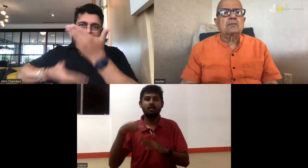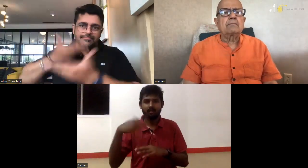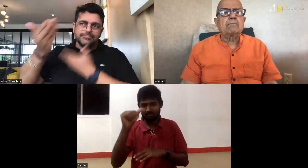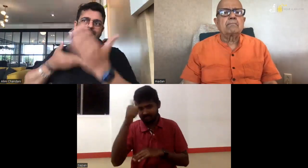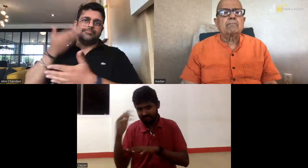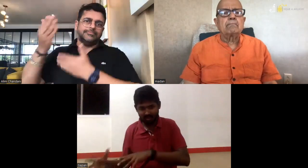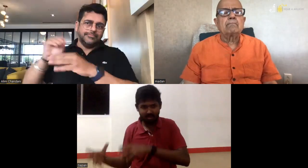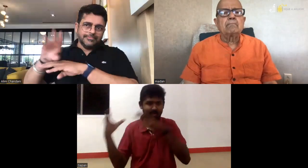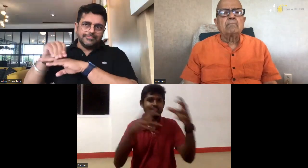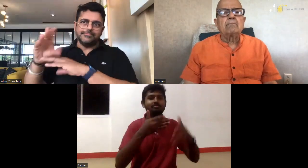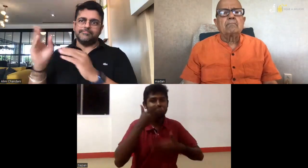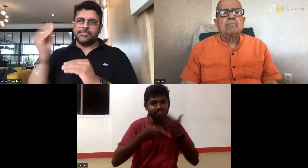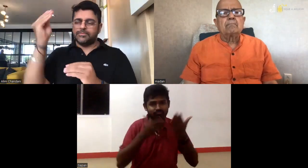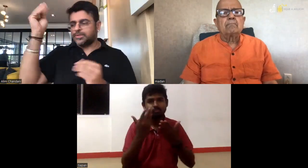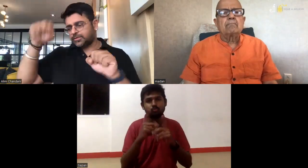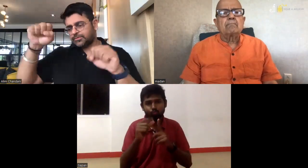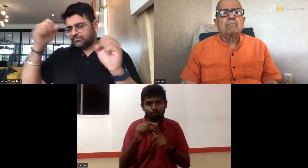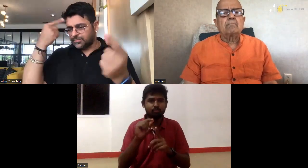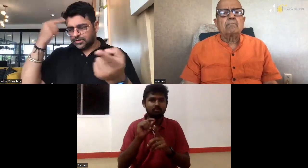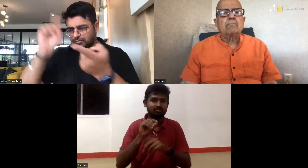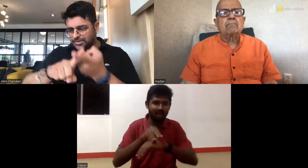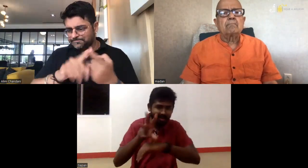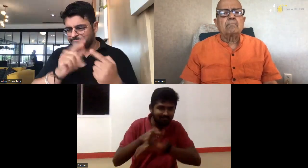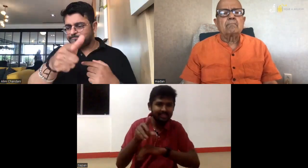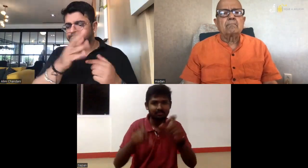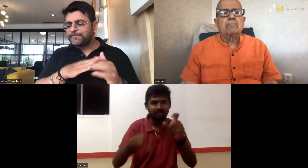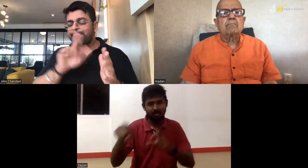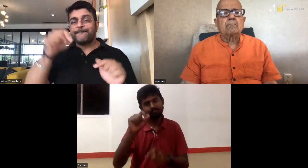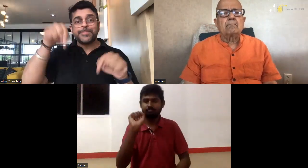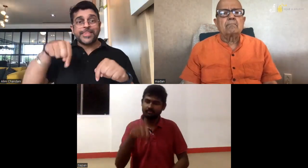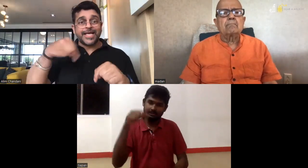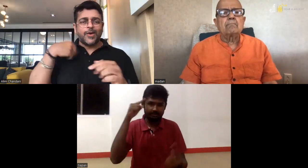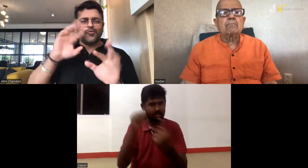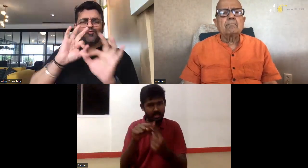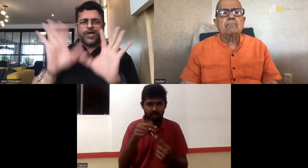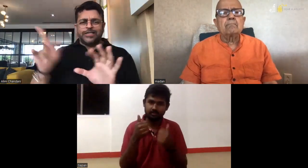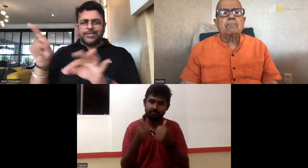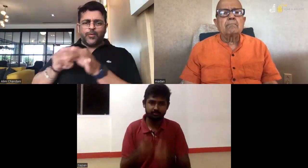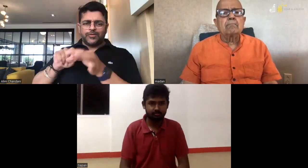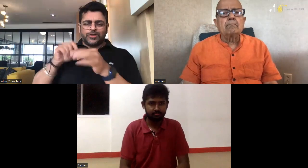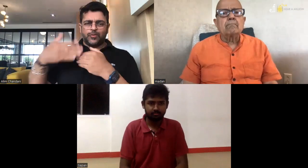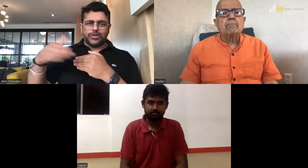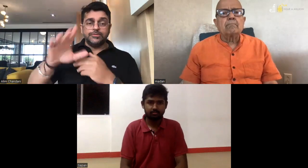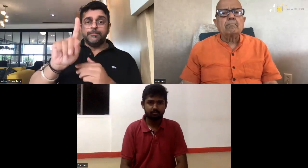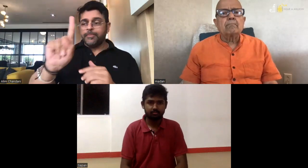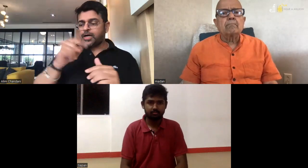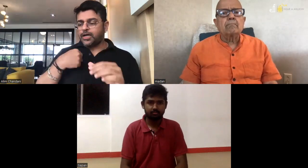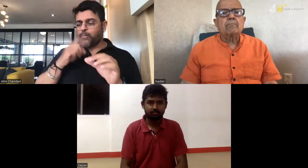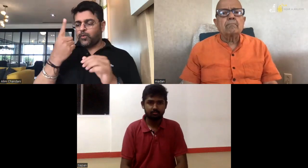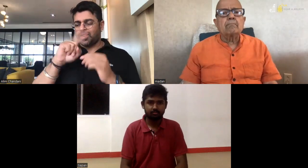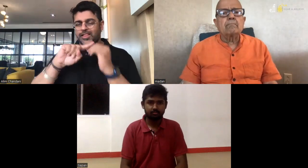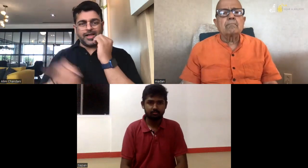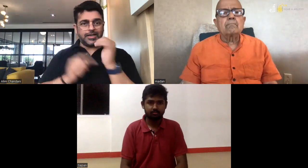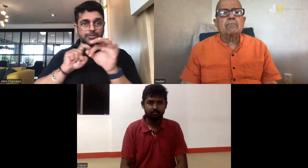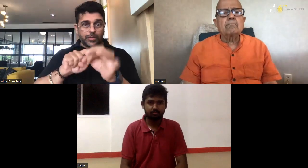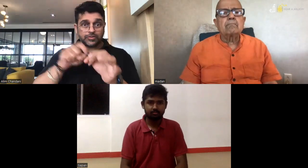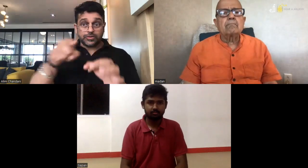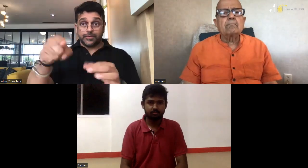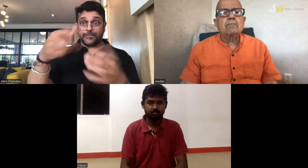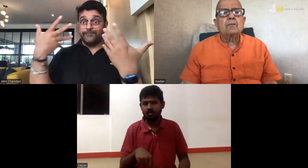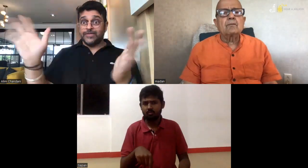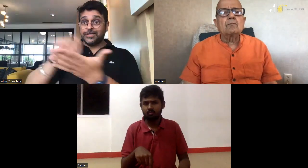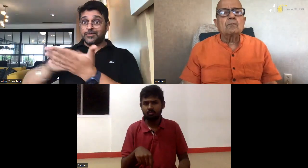to help the other people so that they can also succeed. If yeah, we can ask it from the government as well, if they would